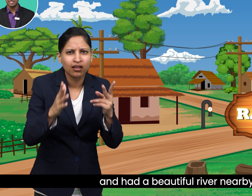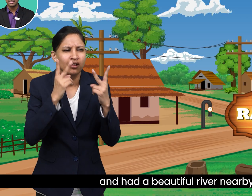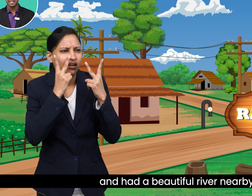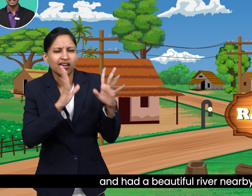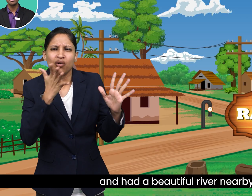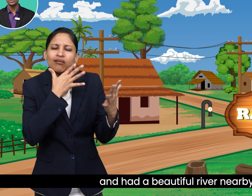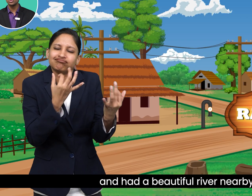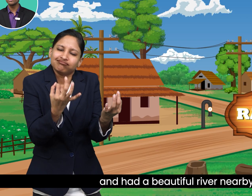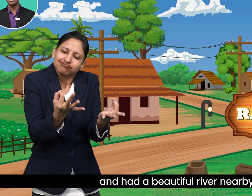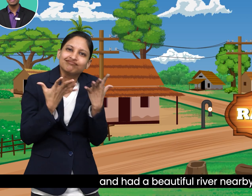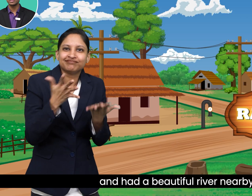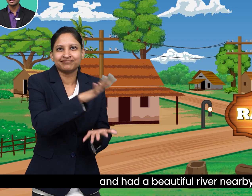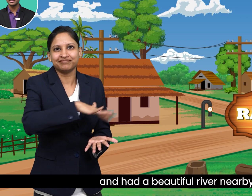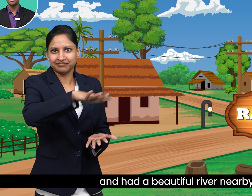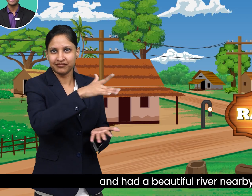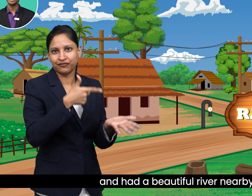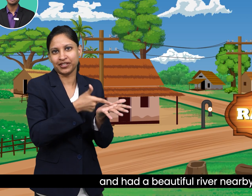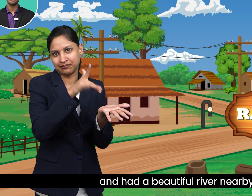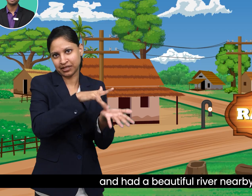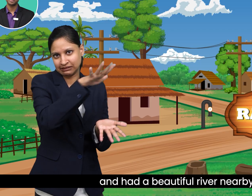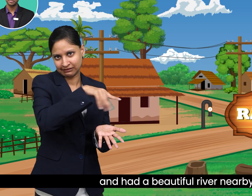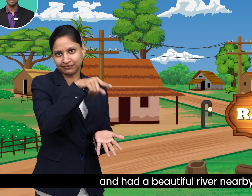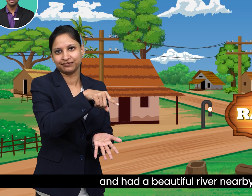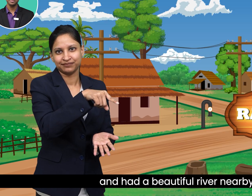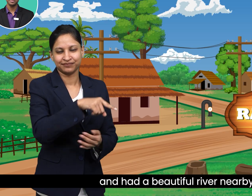green hills and had a beautiful river nearby.